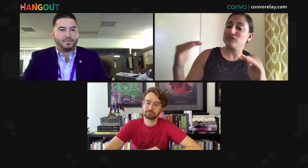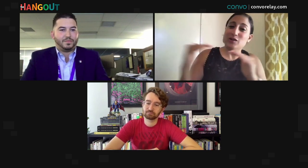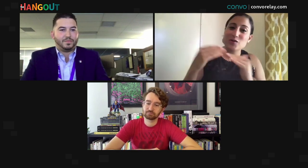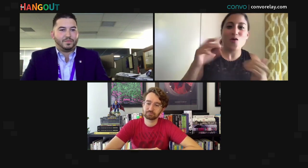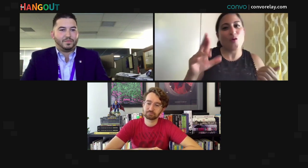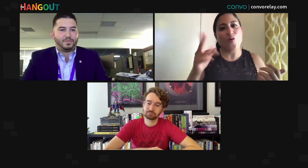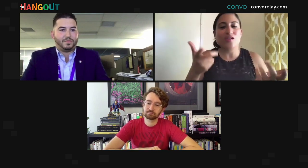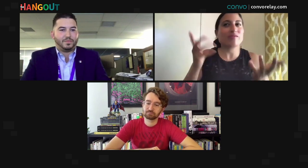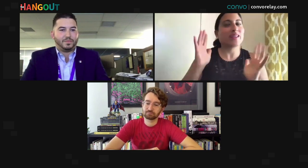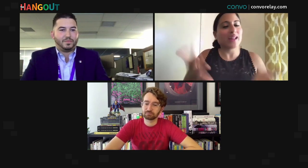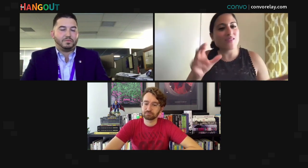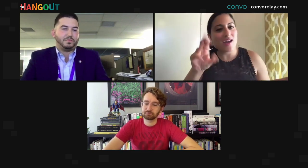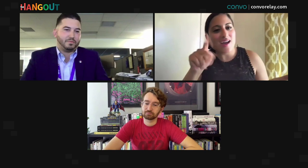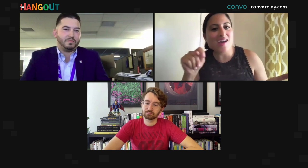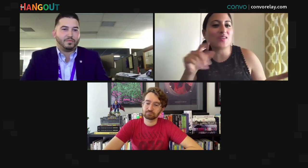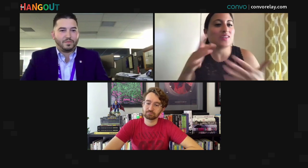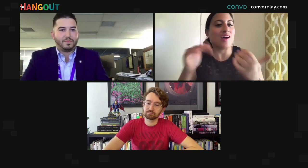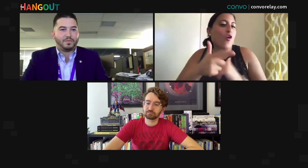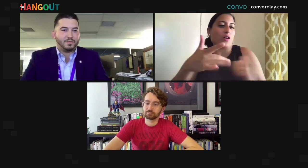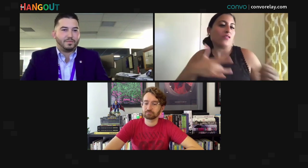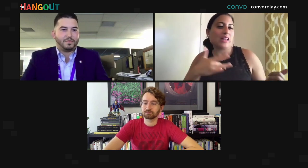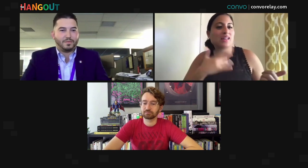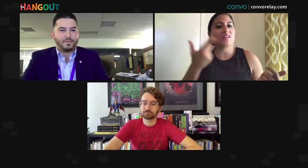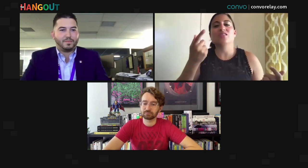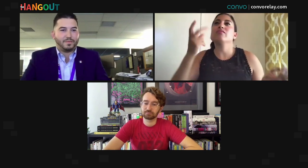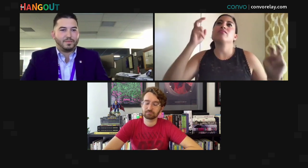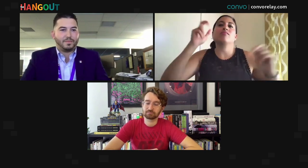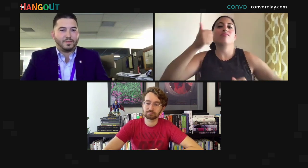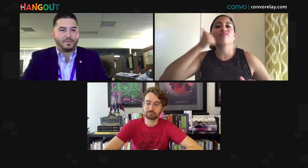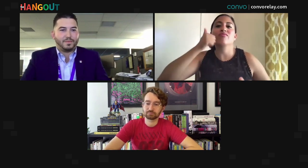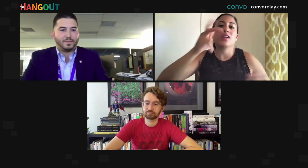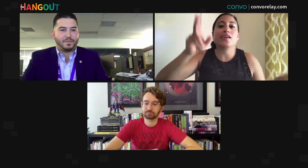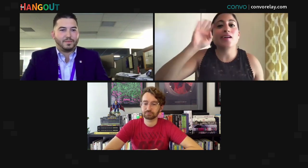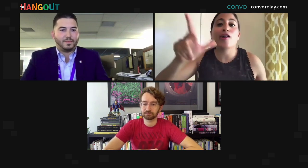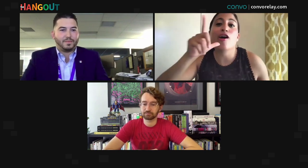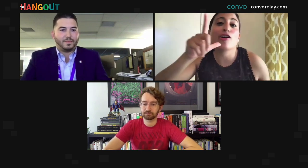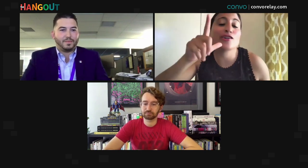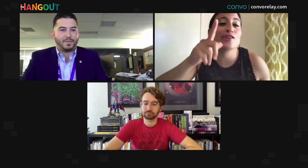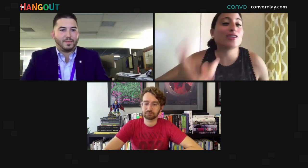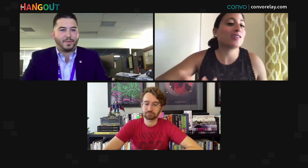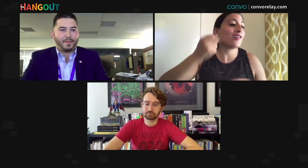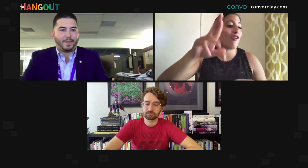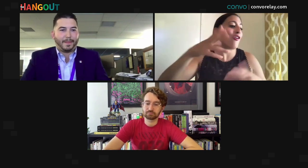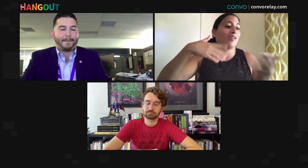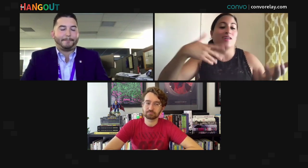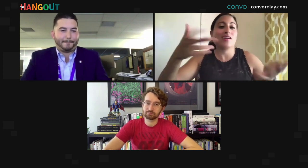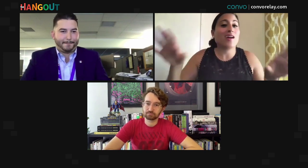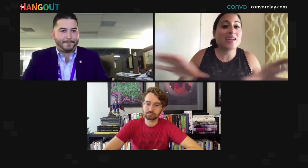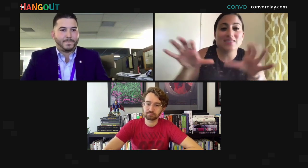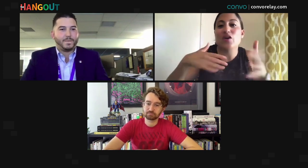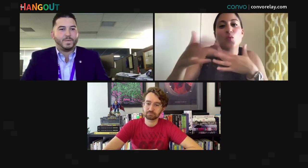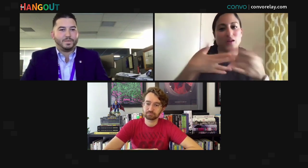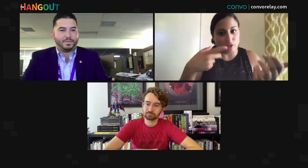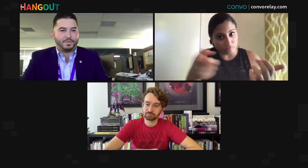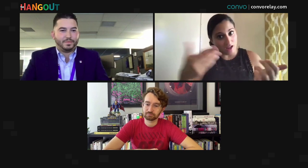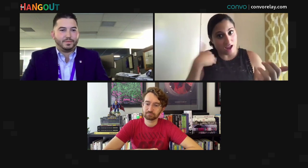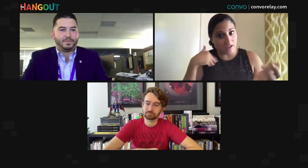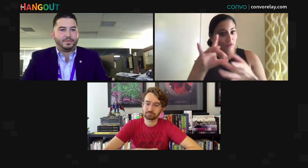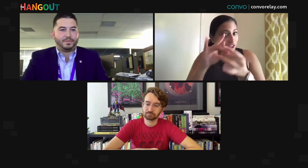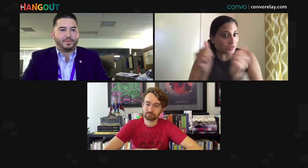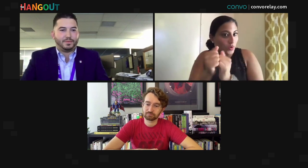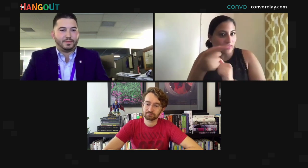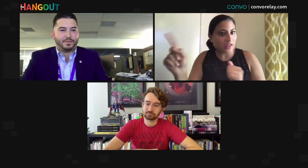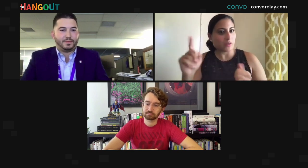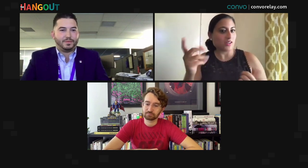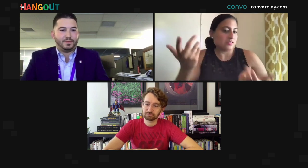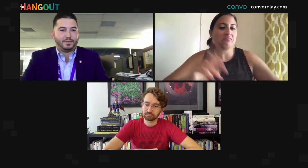managers, your supervisors, and your colleagues? Do you ever feel left out? Do you ever feel, you know, people will gather for